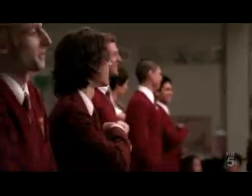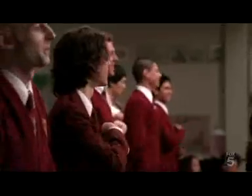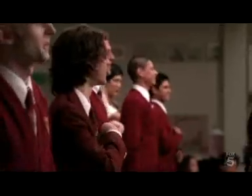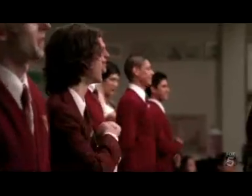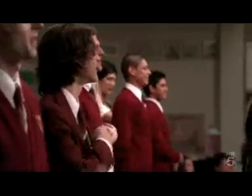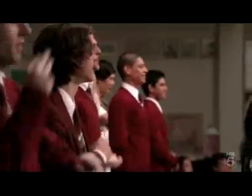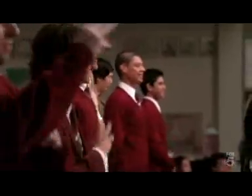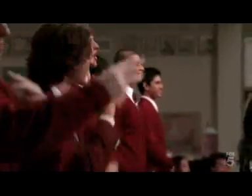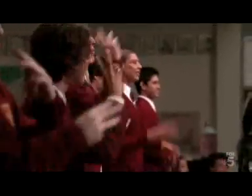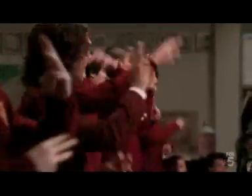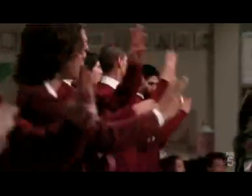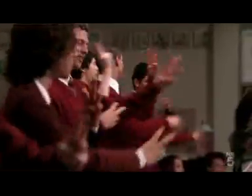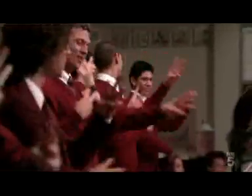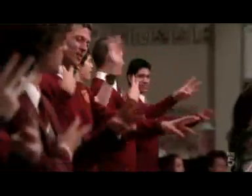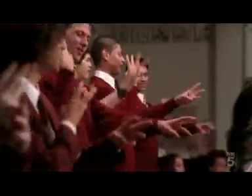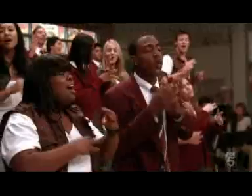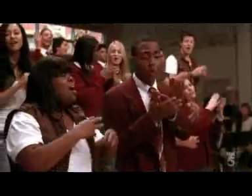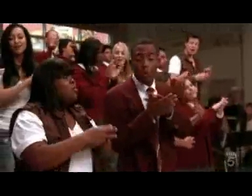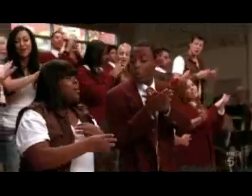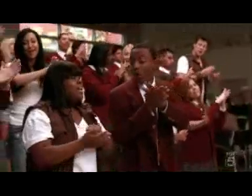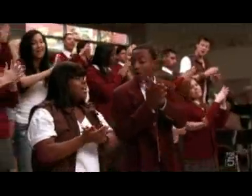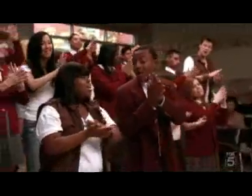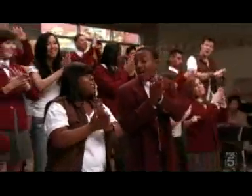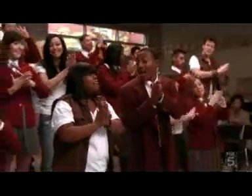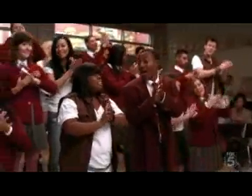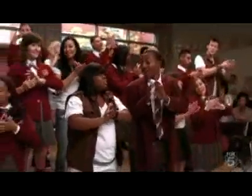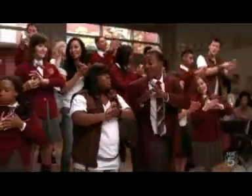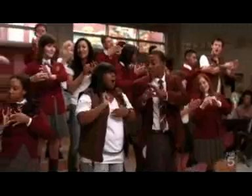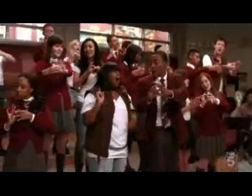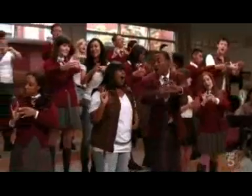And the world will be as one